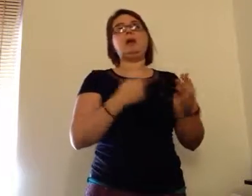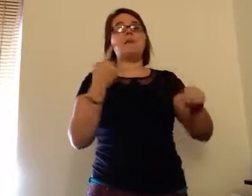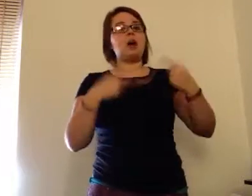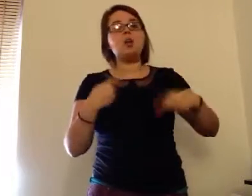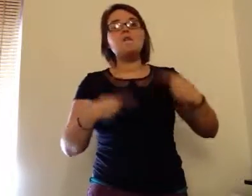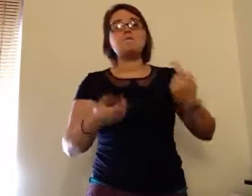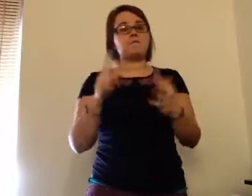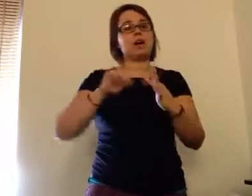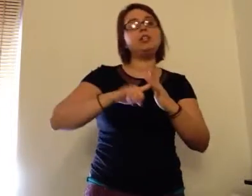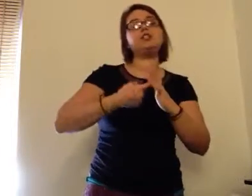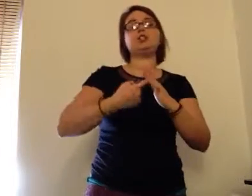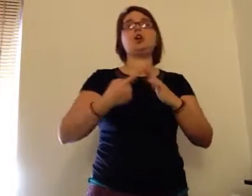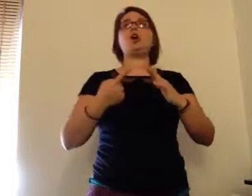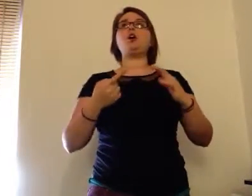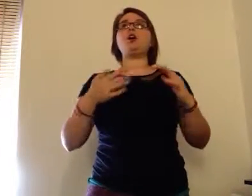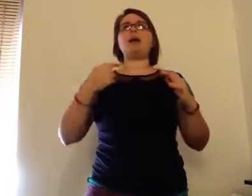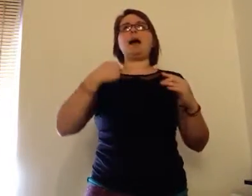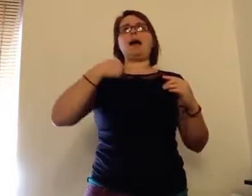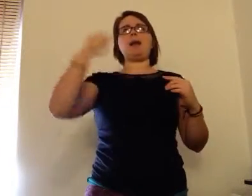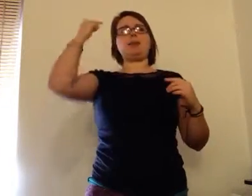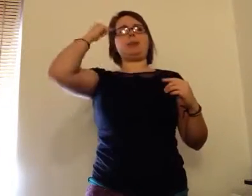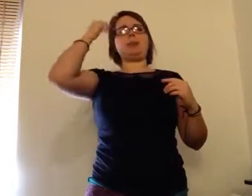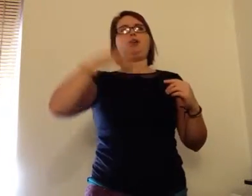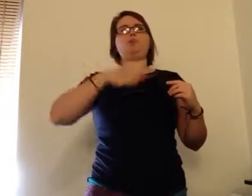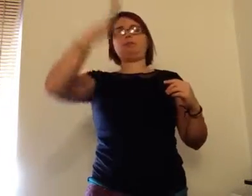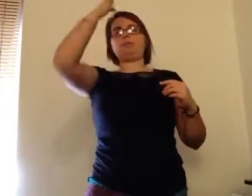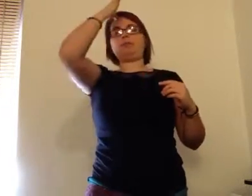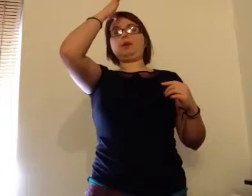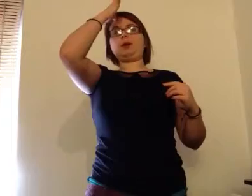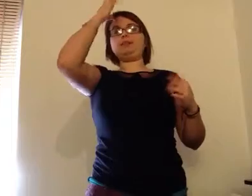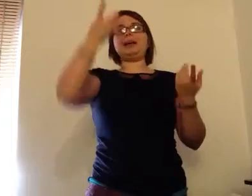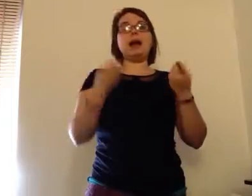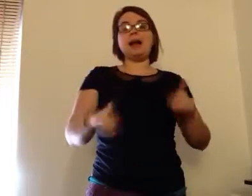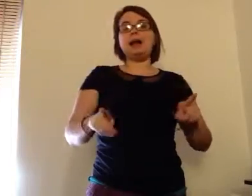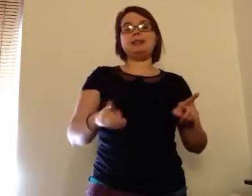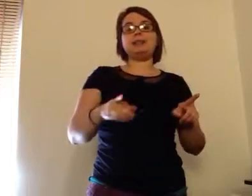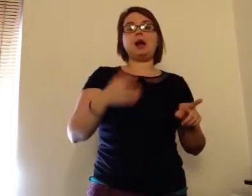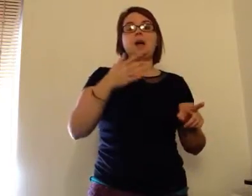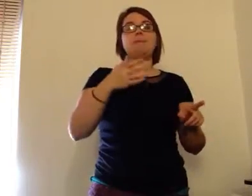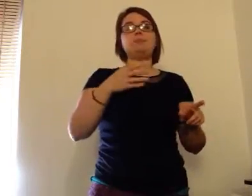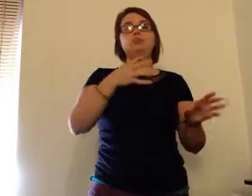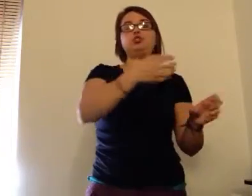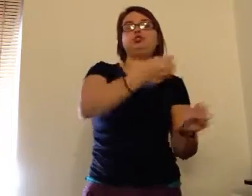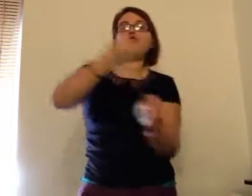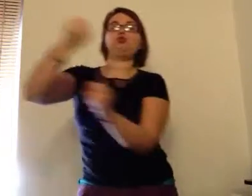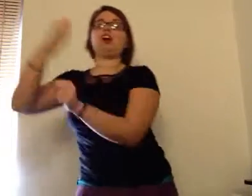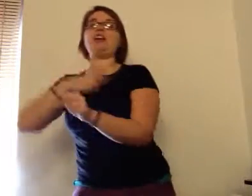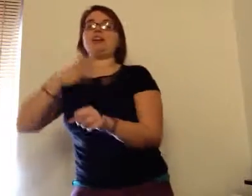my dad ended up dragging my sister away. And there was ripped money on the floor.